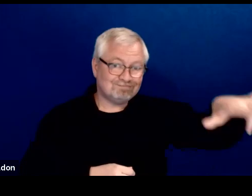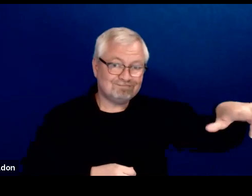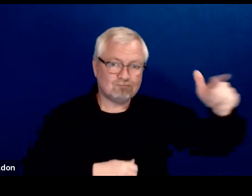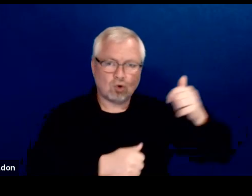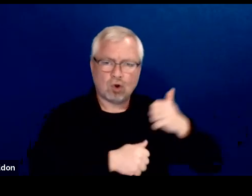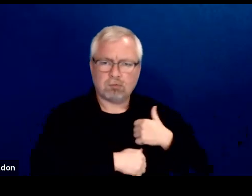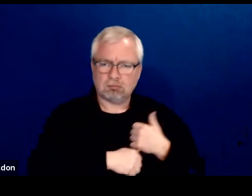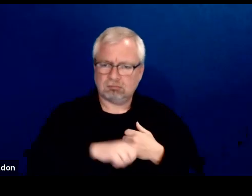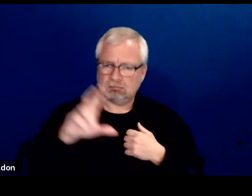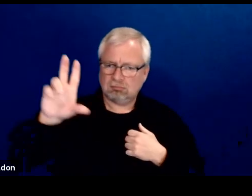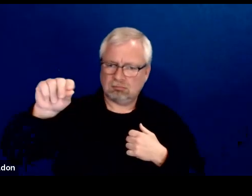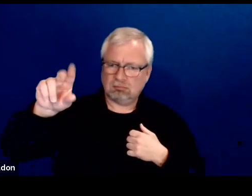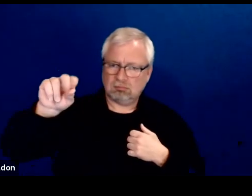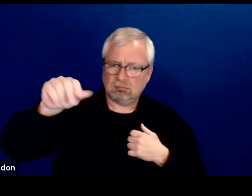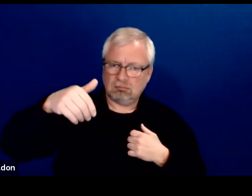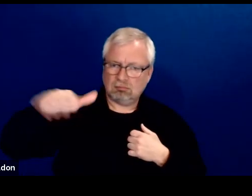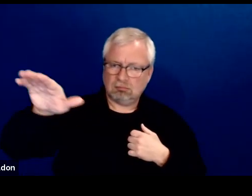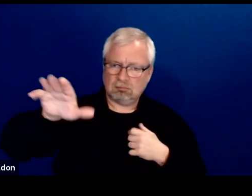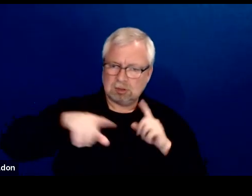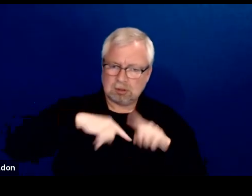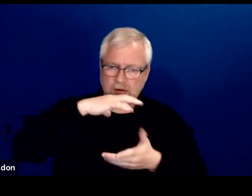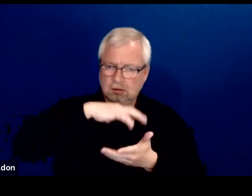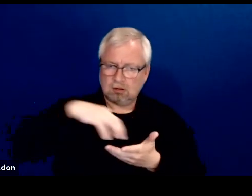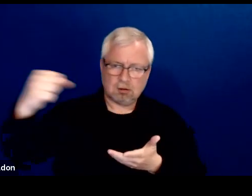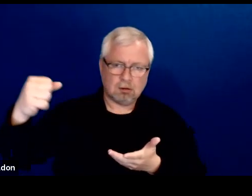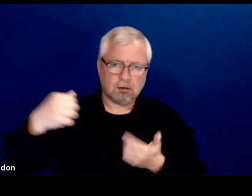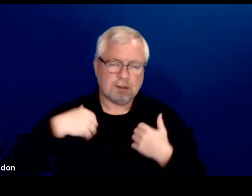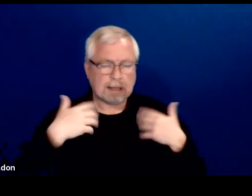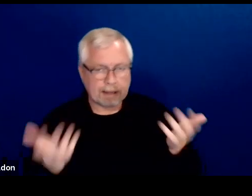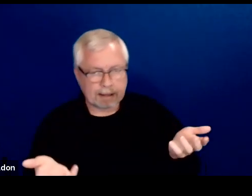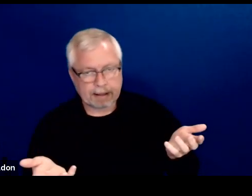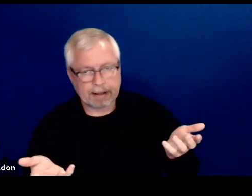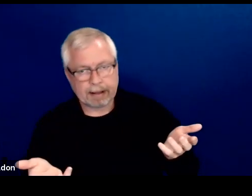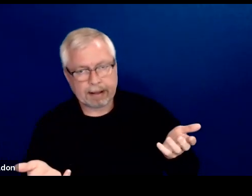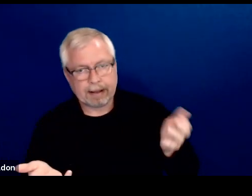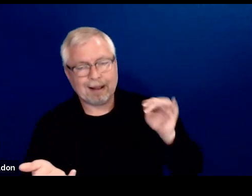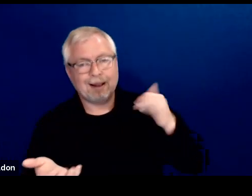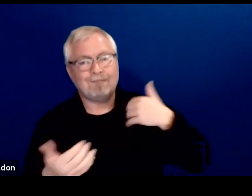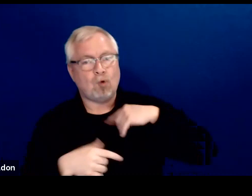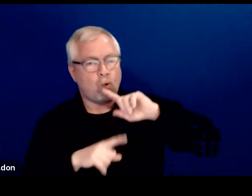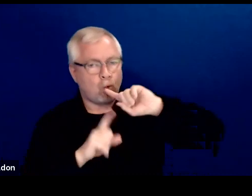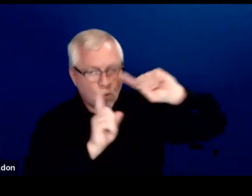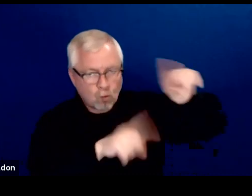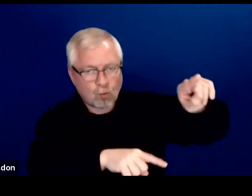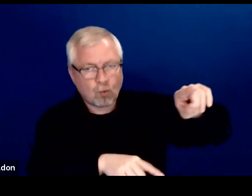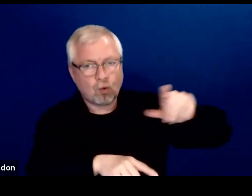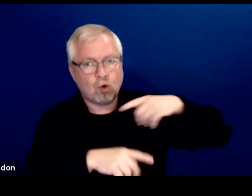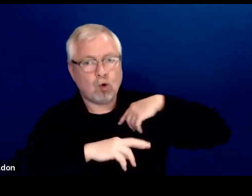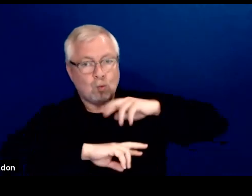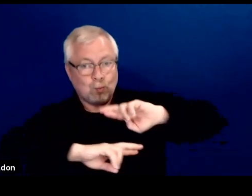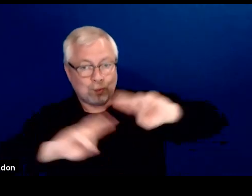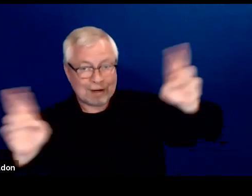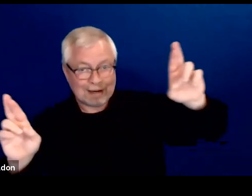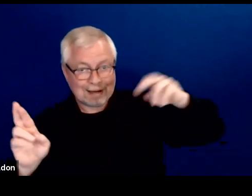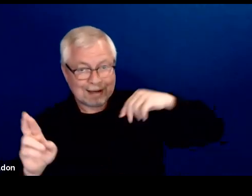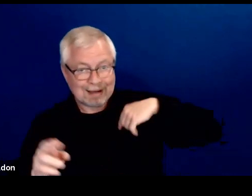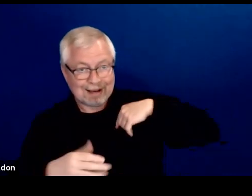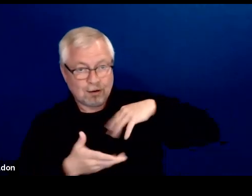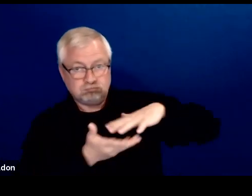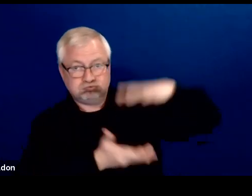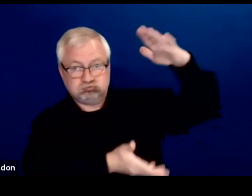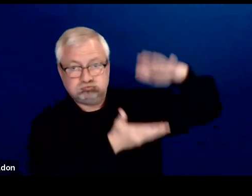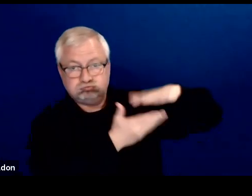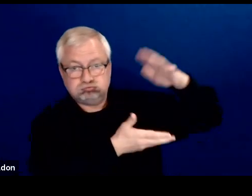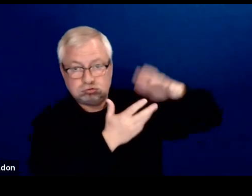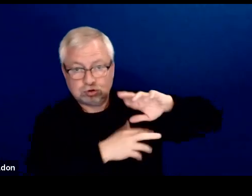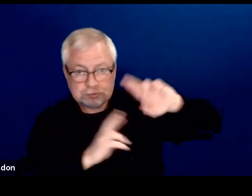Minnesota and a private sector partner ordered these things, they were being palletized and ready to move out until the Chinese army stopped it from